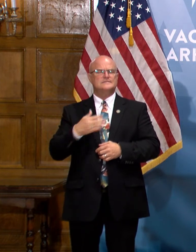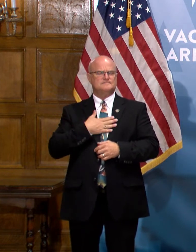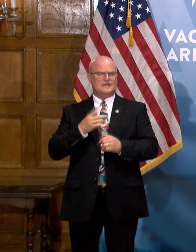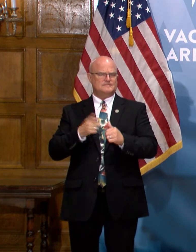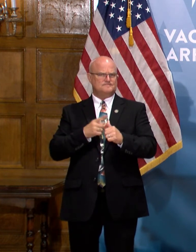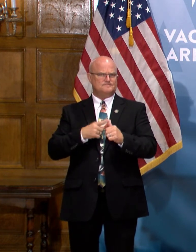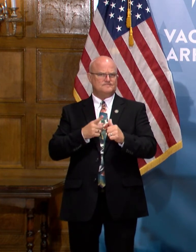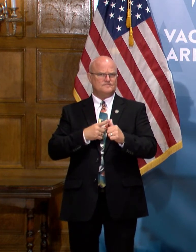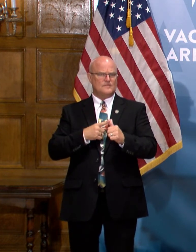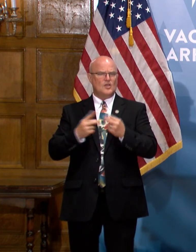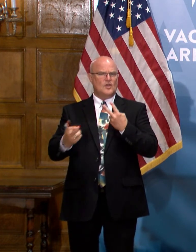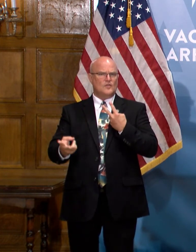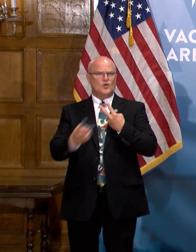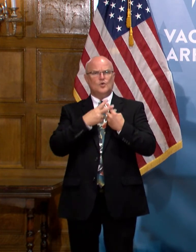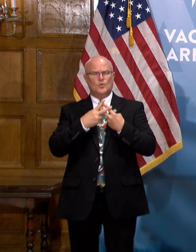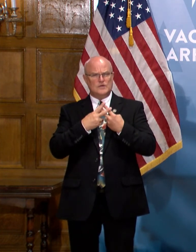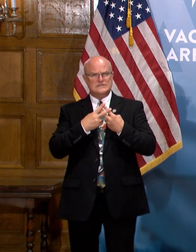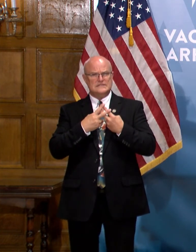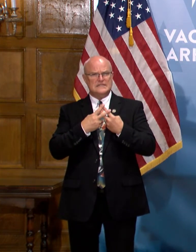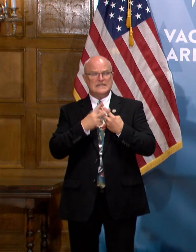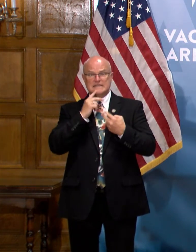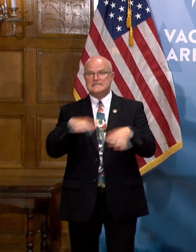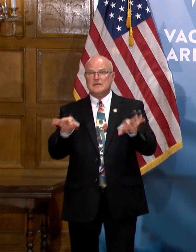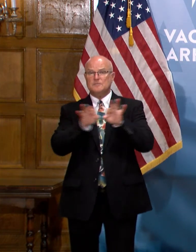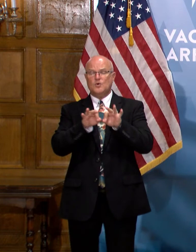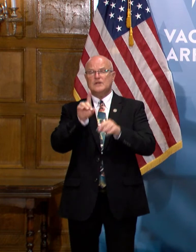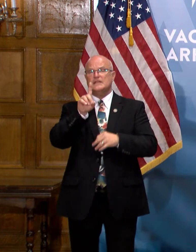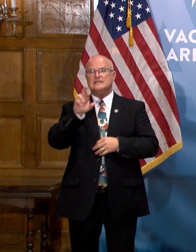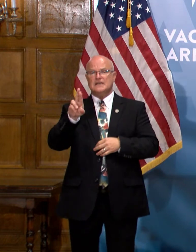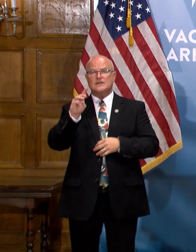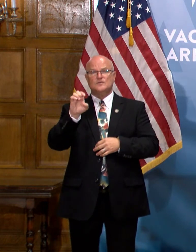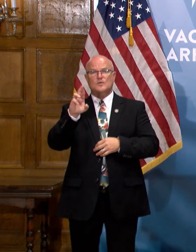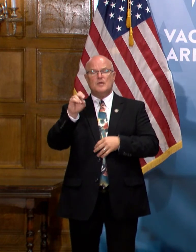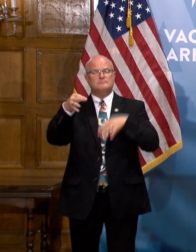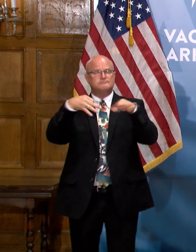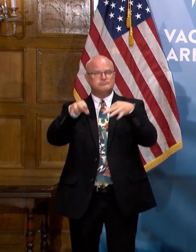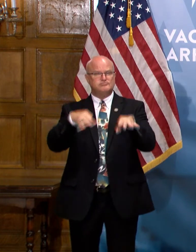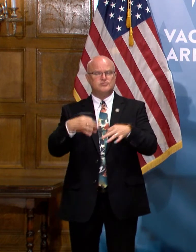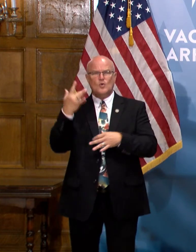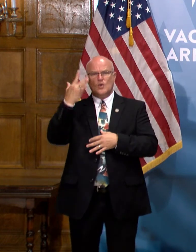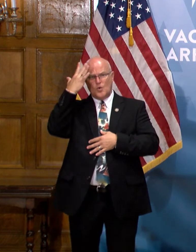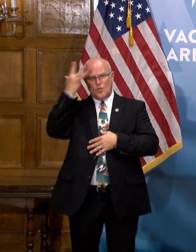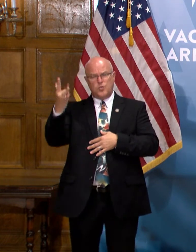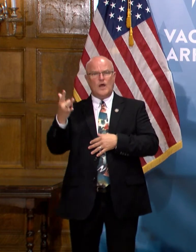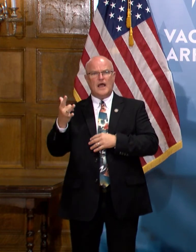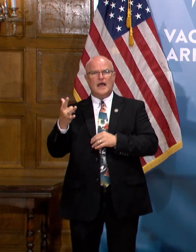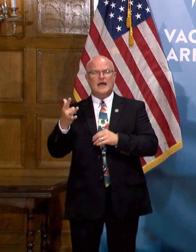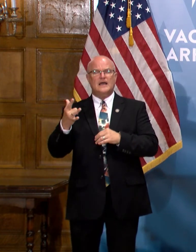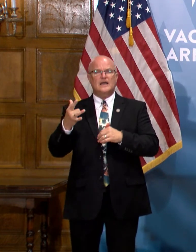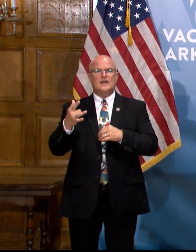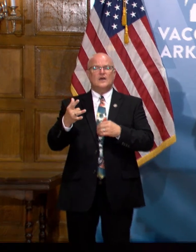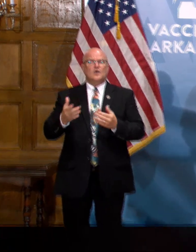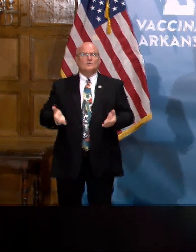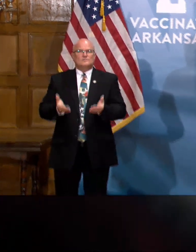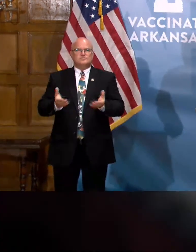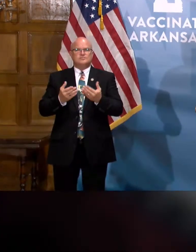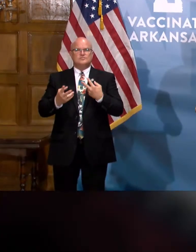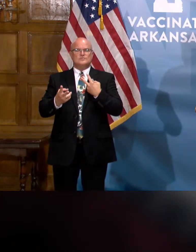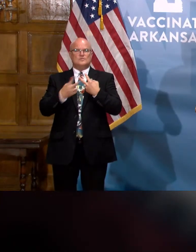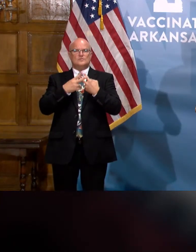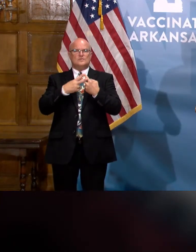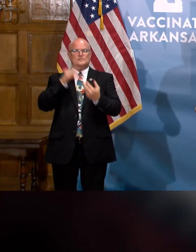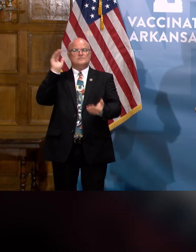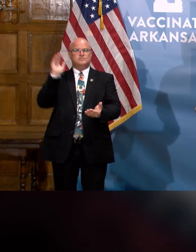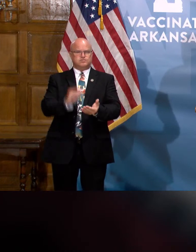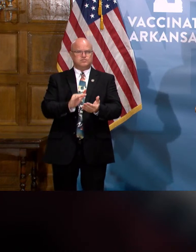one is, if quarantining is as important as Dr. Romero just laid out, I'm wondering why we would loosen quarantine rules to allow close contacts